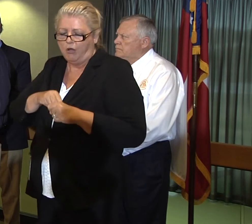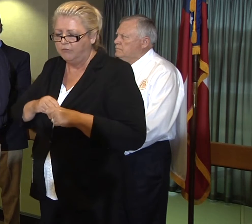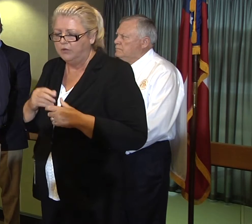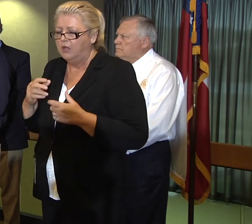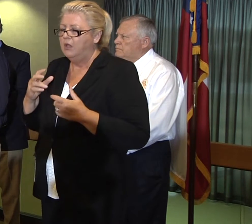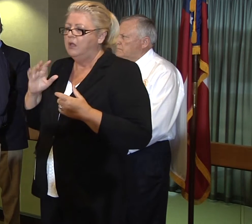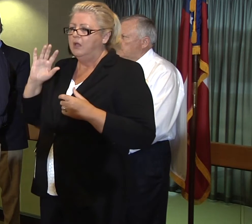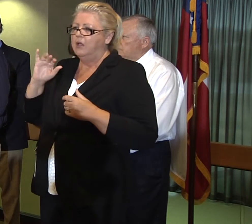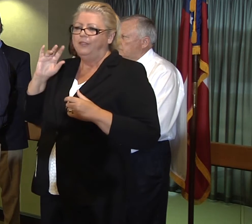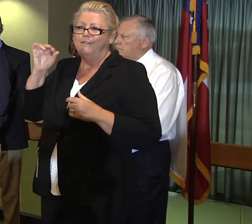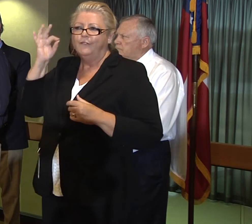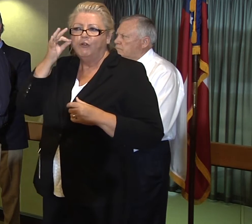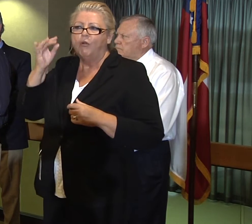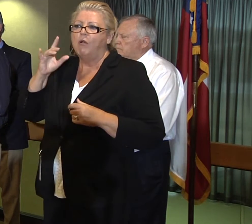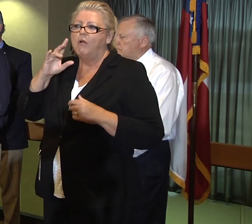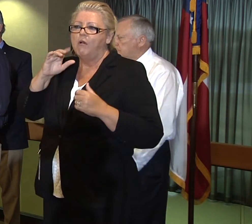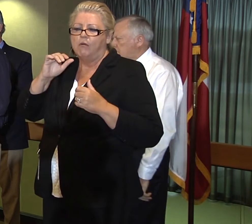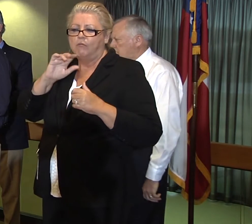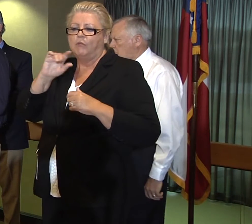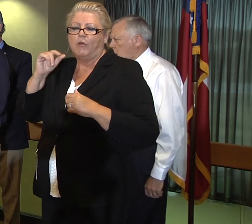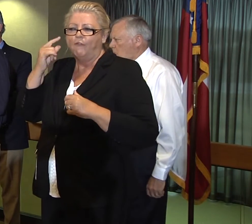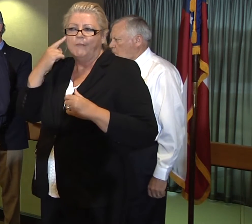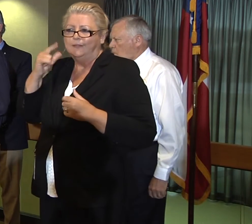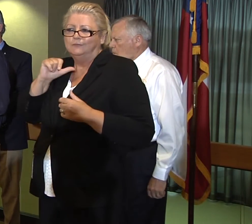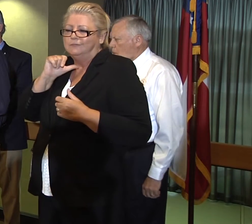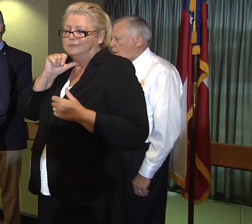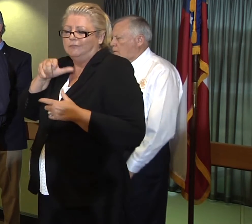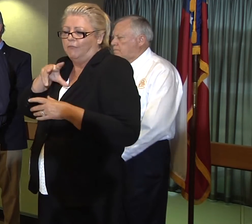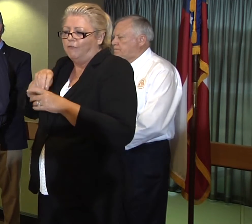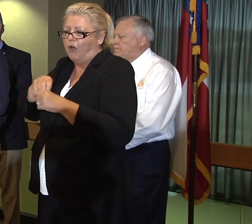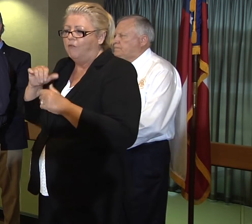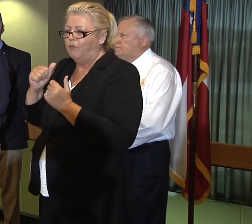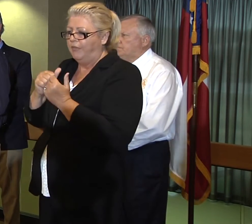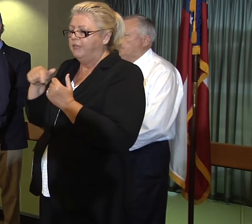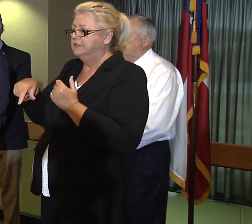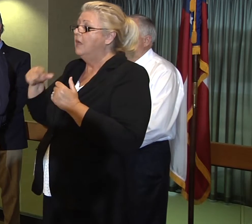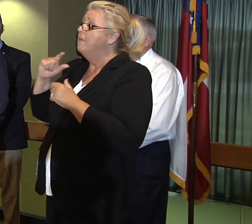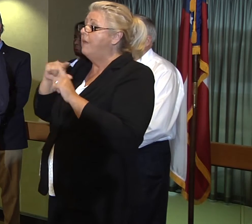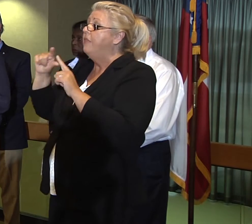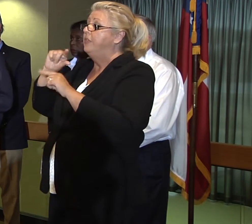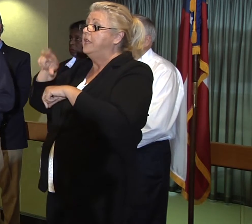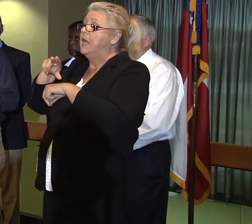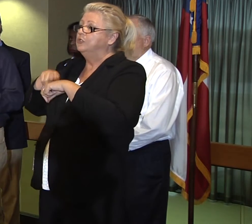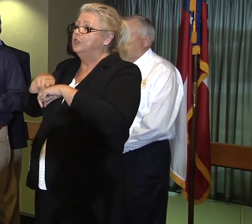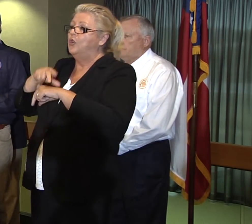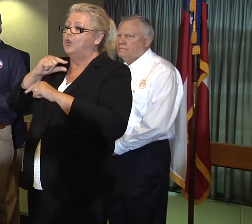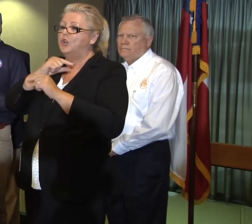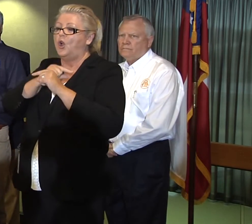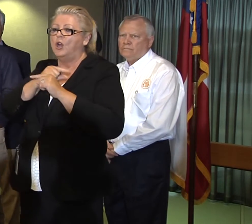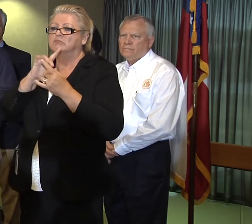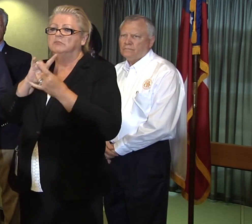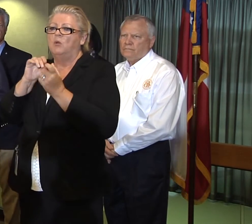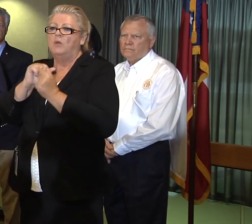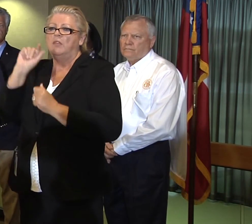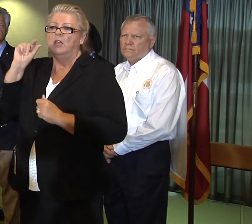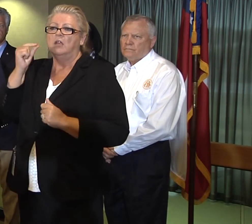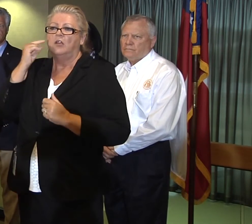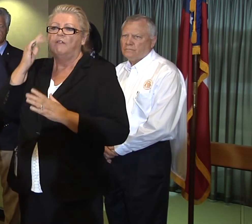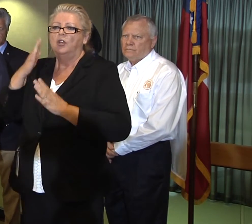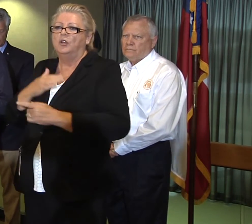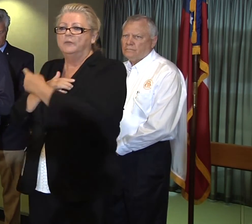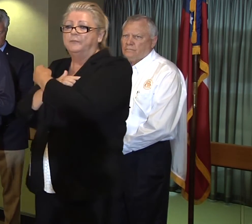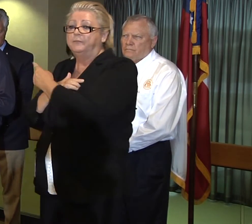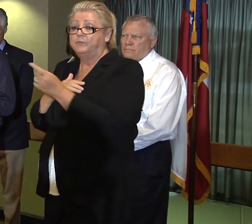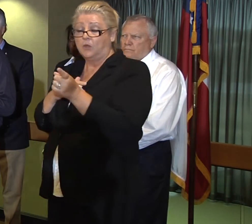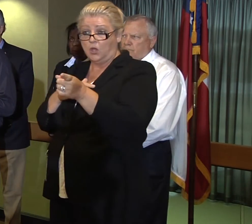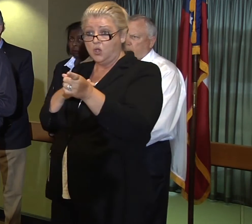would allow that. That's why we have the National Guard. That's why it is under the governor's purview. Can you speak to when